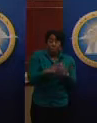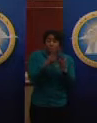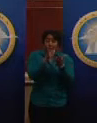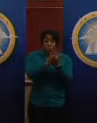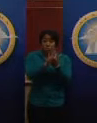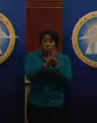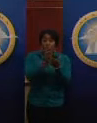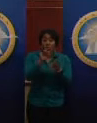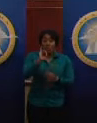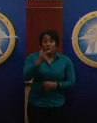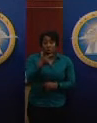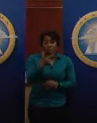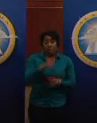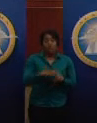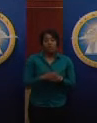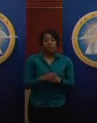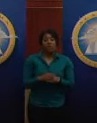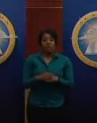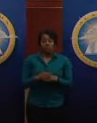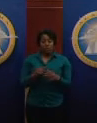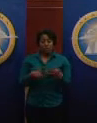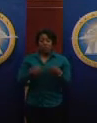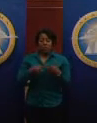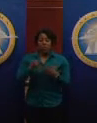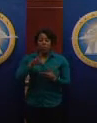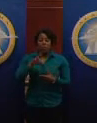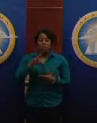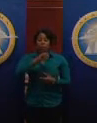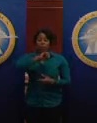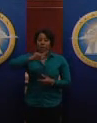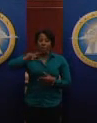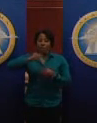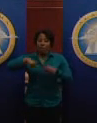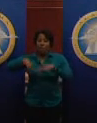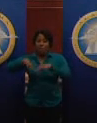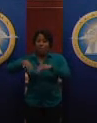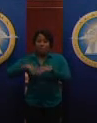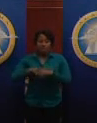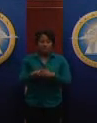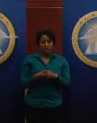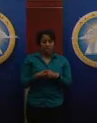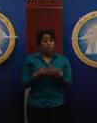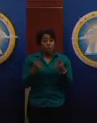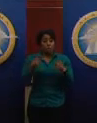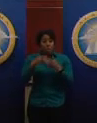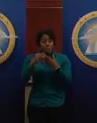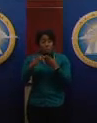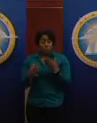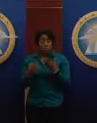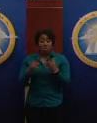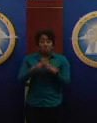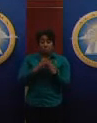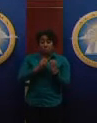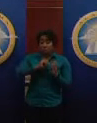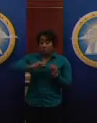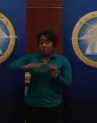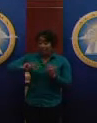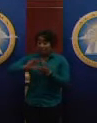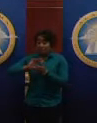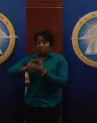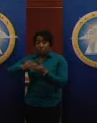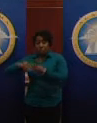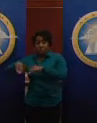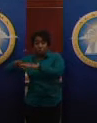August. And then there are return to campus things. So things that when students begin to return to campus in a physical